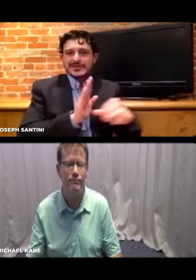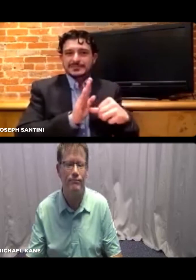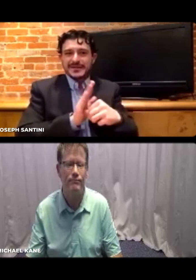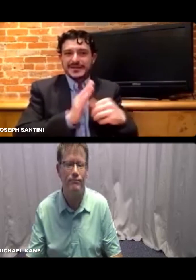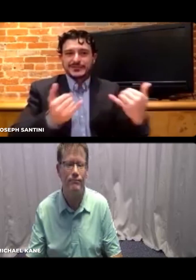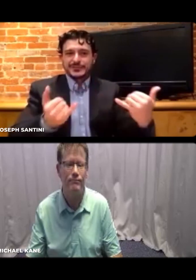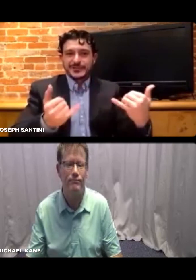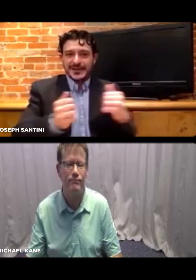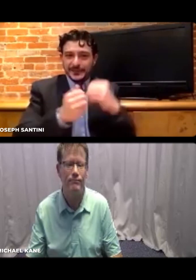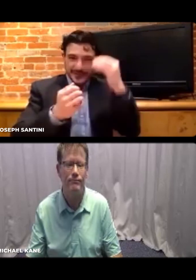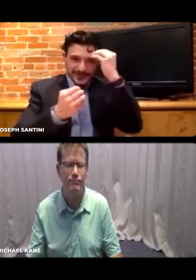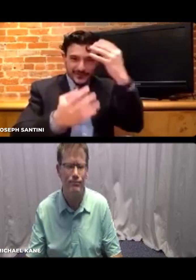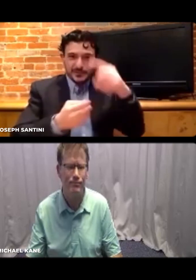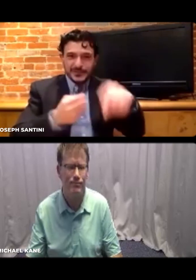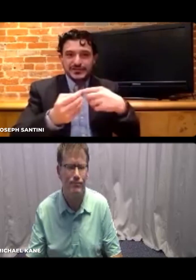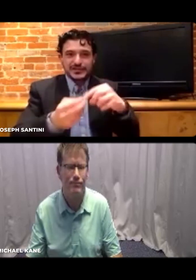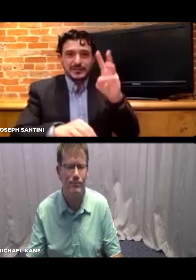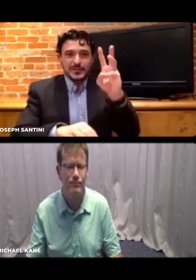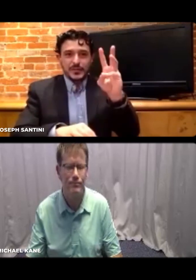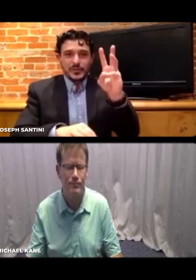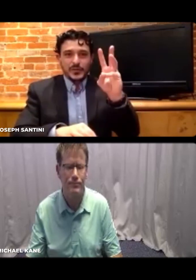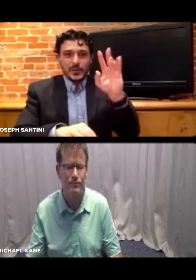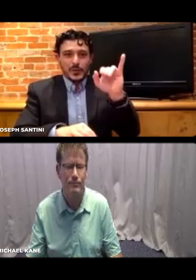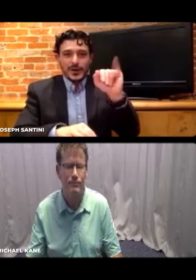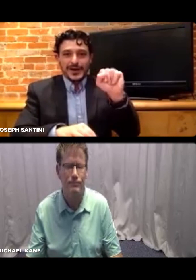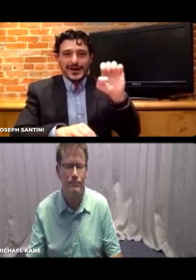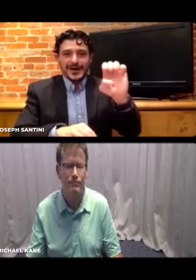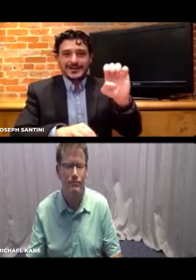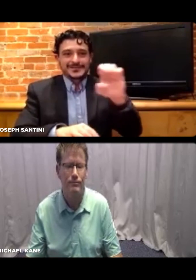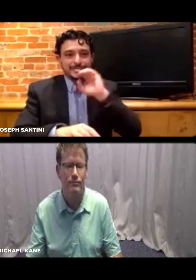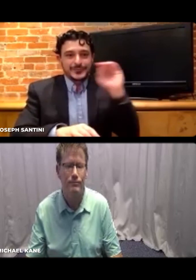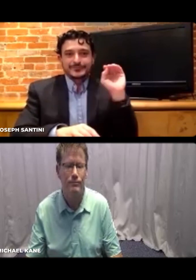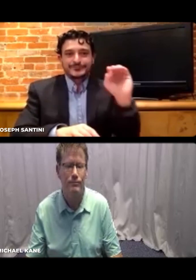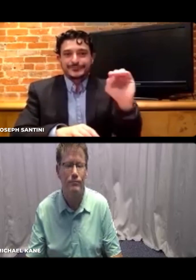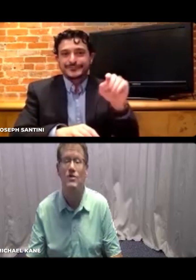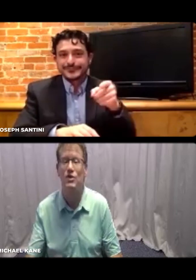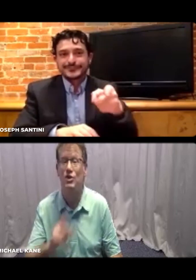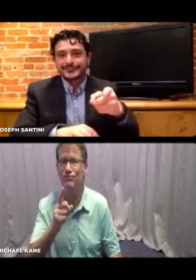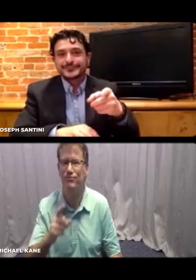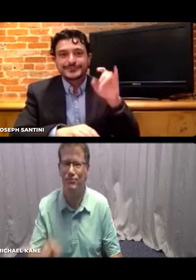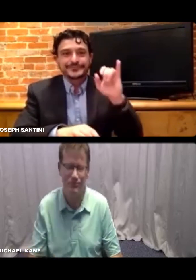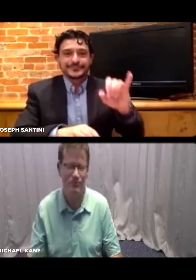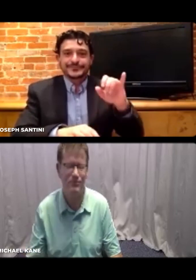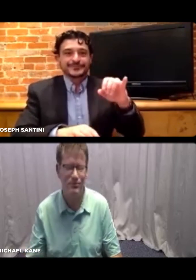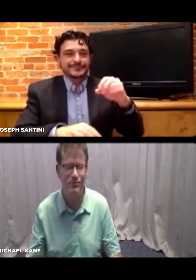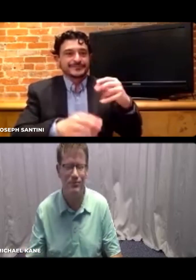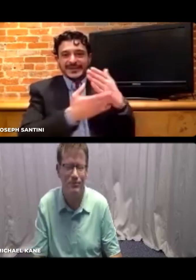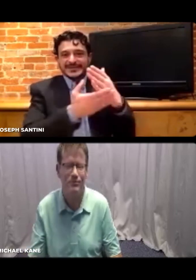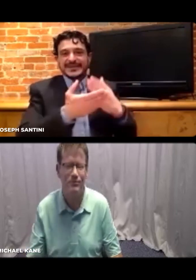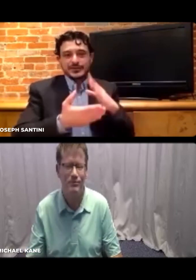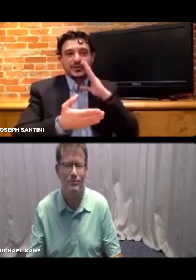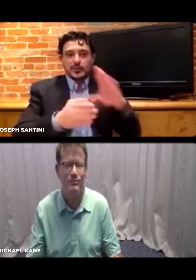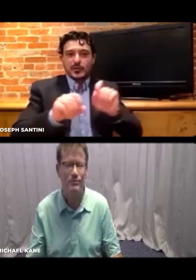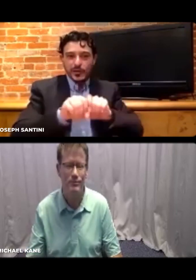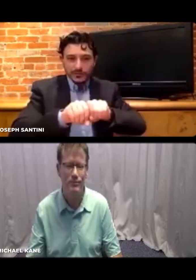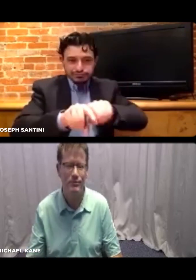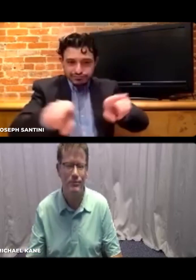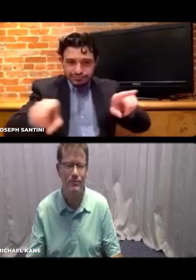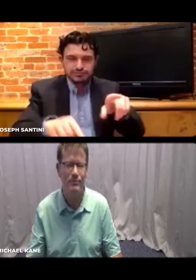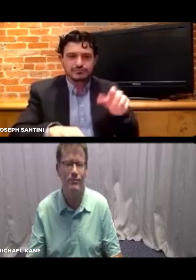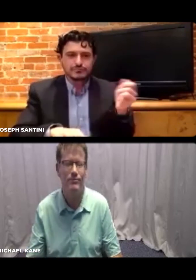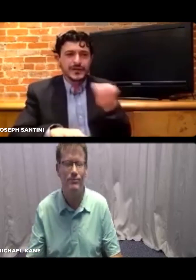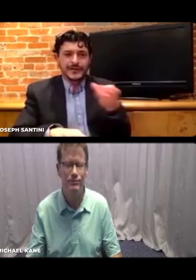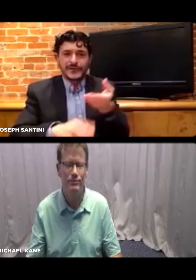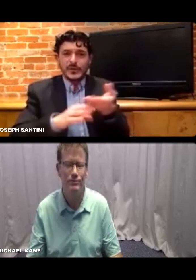your resource page. Here we need to add your WISE certification information here on the Teaching and Learning